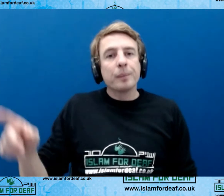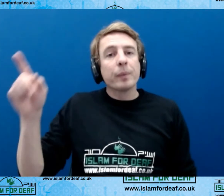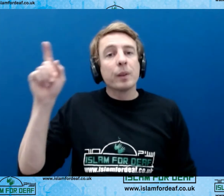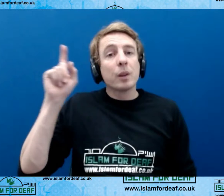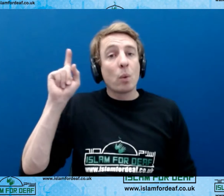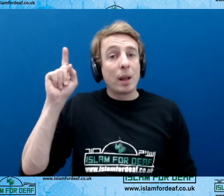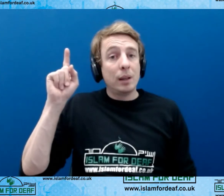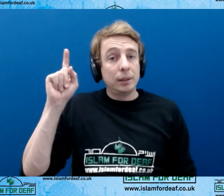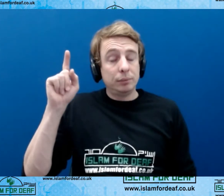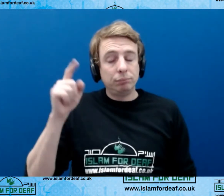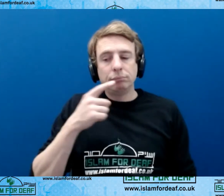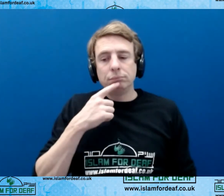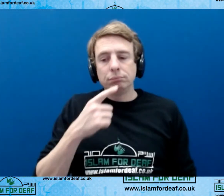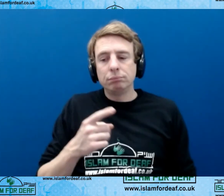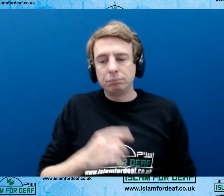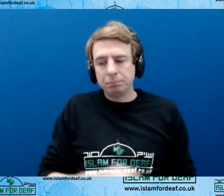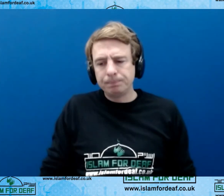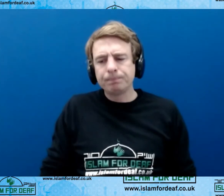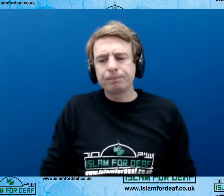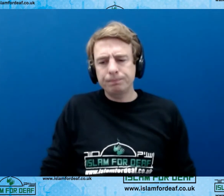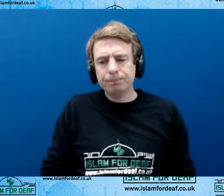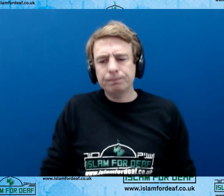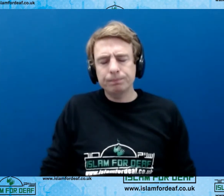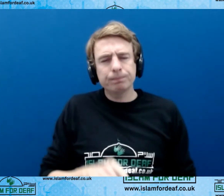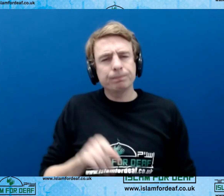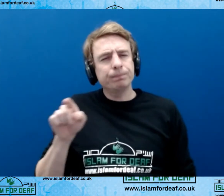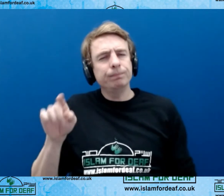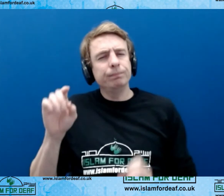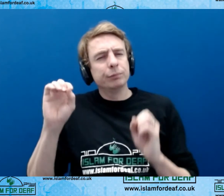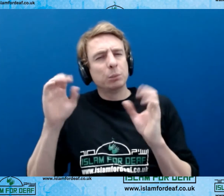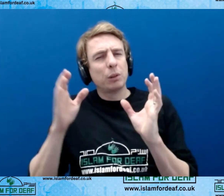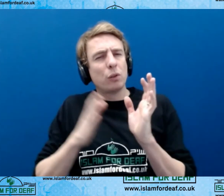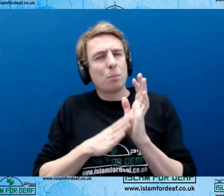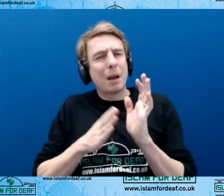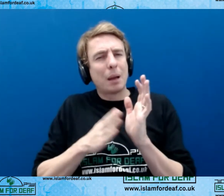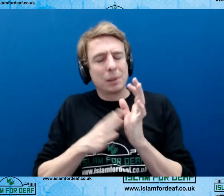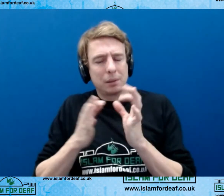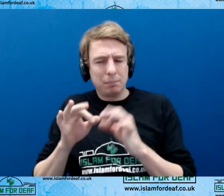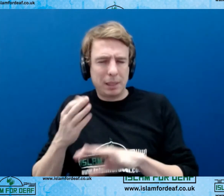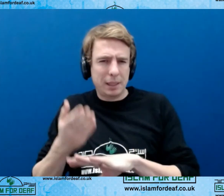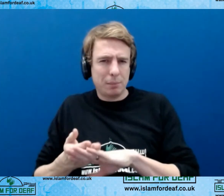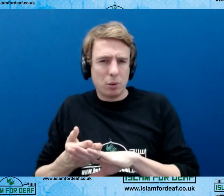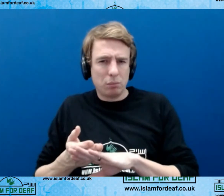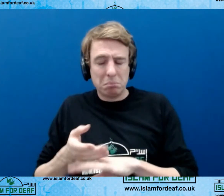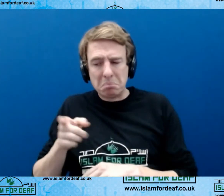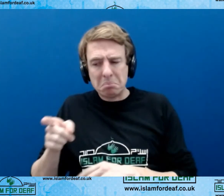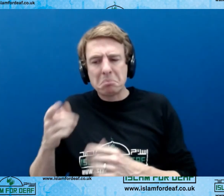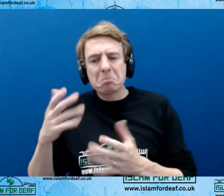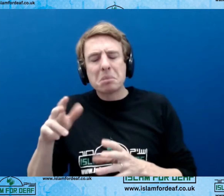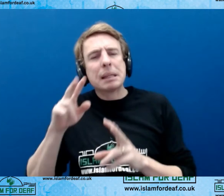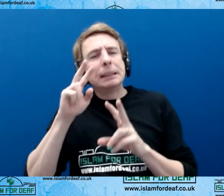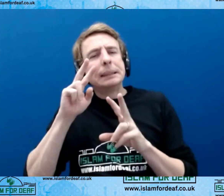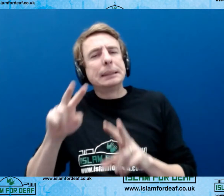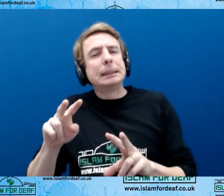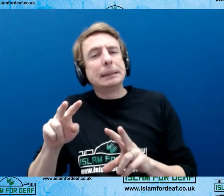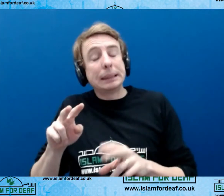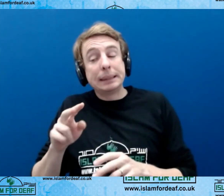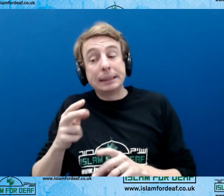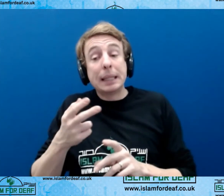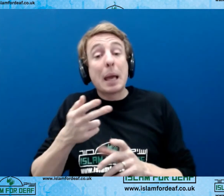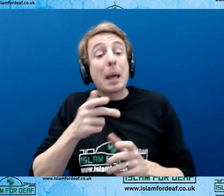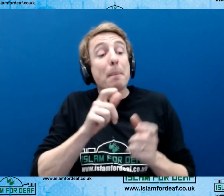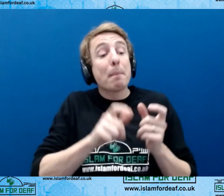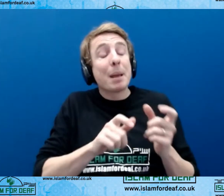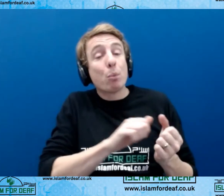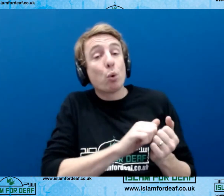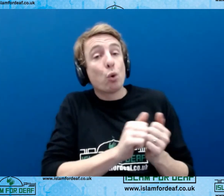peace and blessings be upon him, how your Lord dealt with the companions of the elephant? And this was the elephant army that